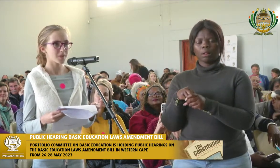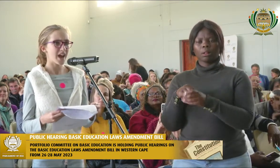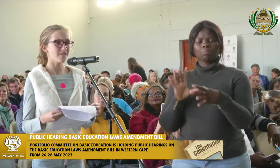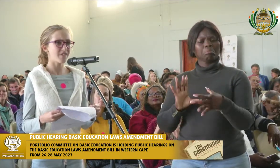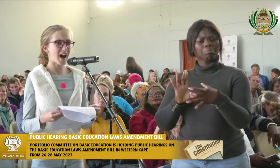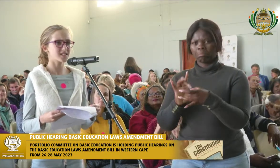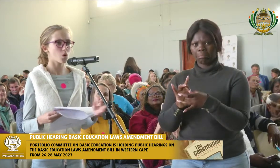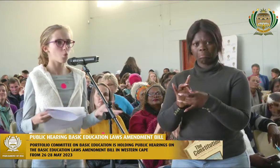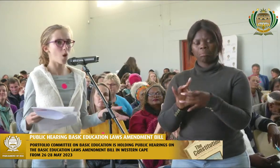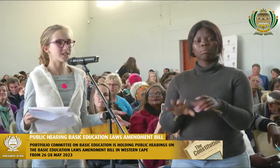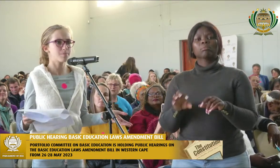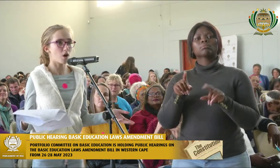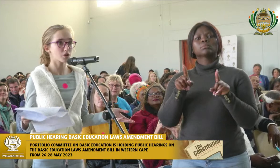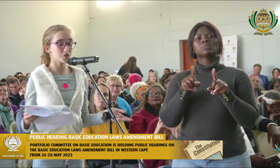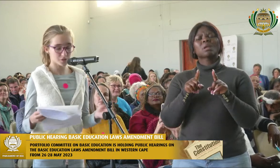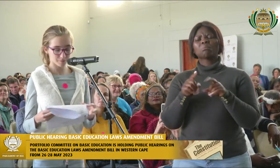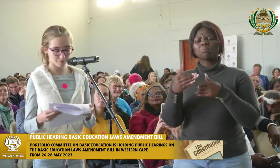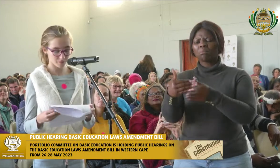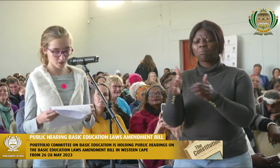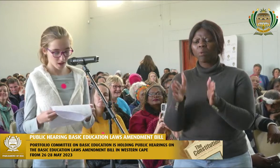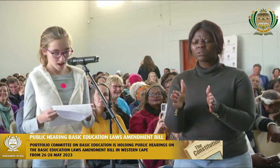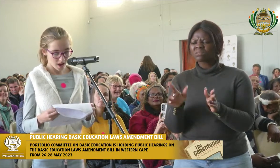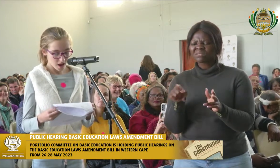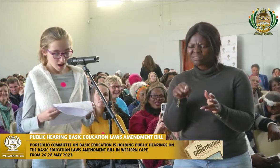box. In fact, what box?